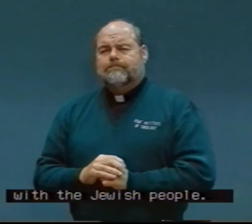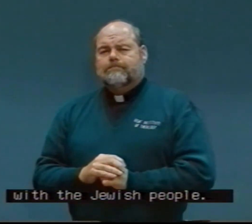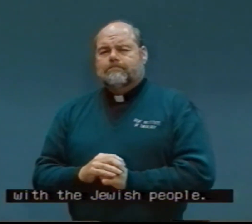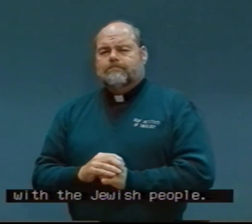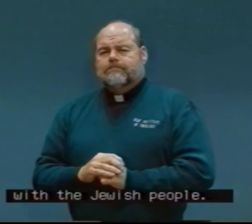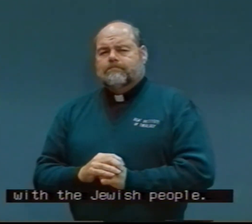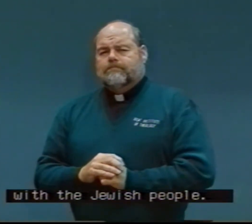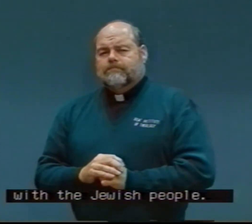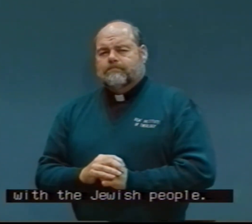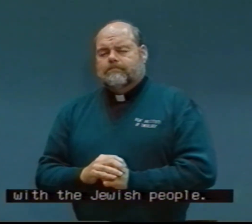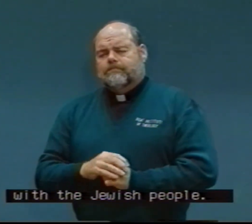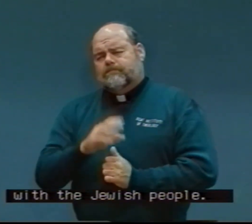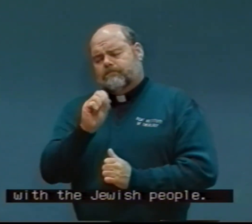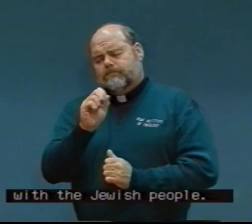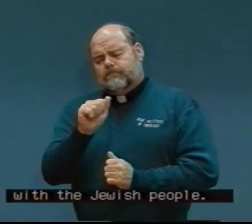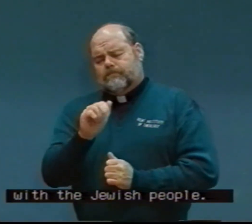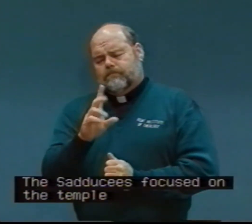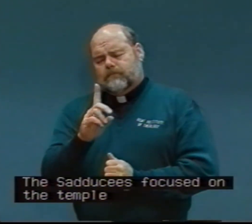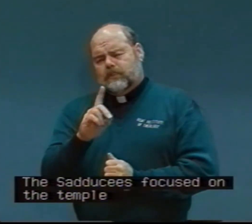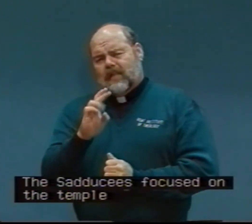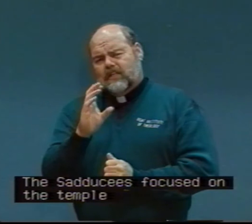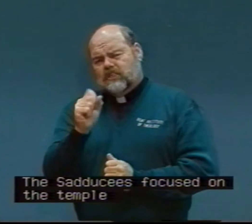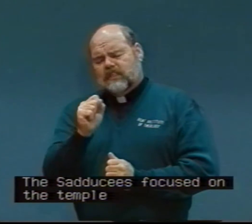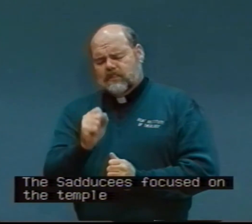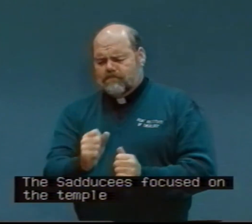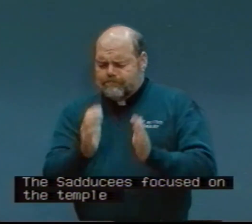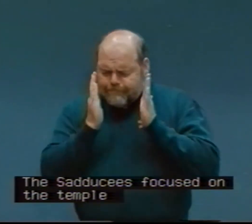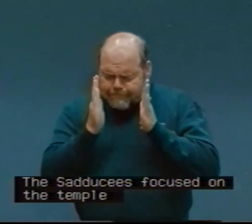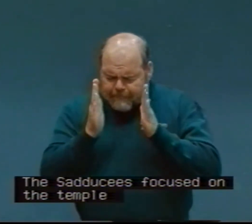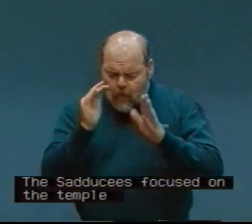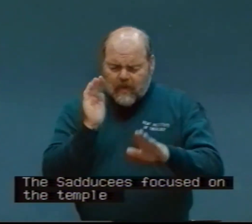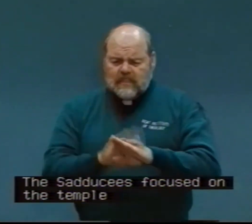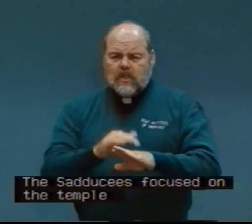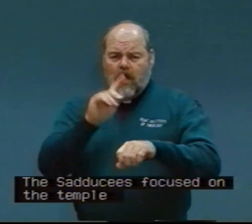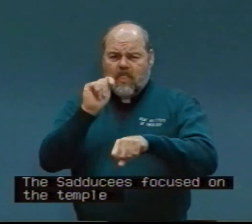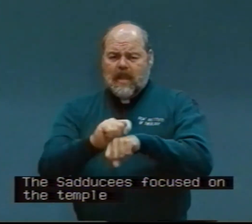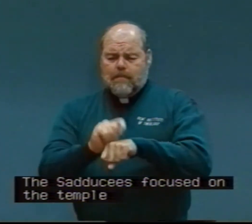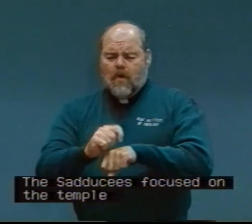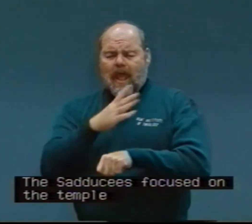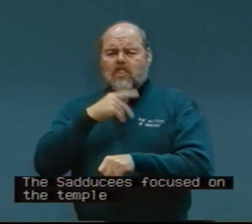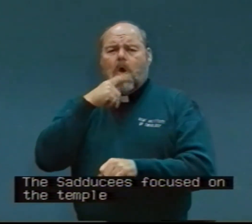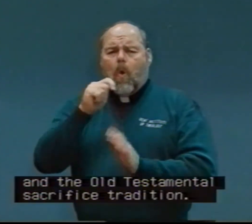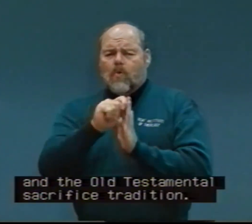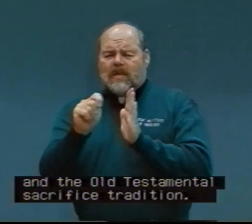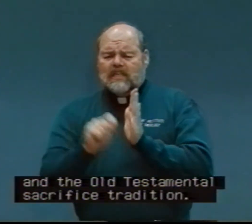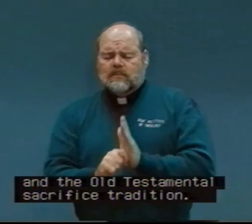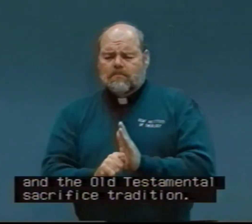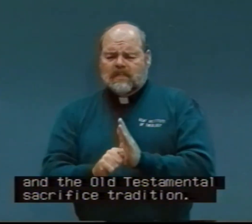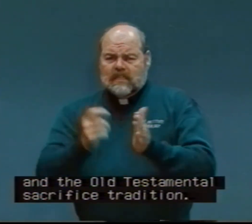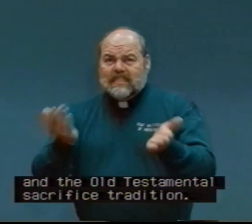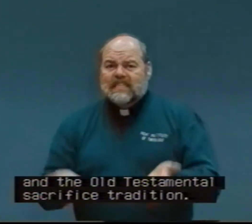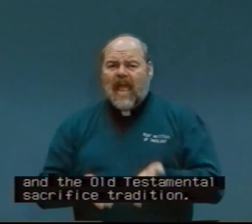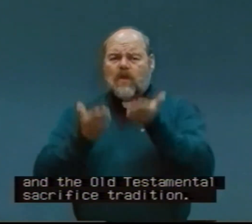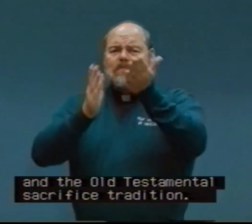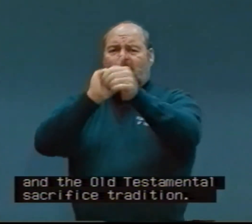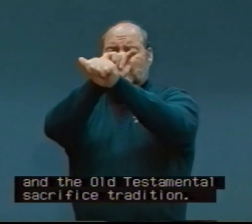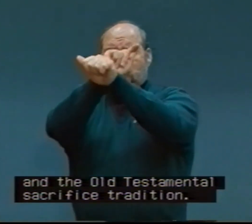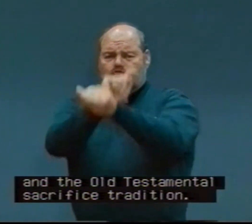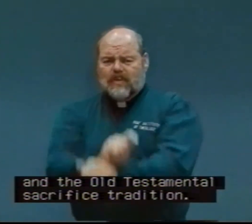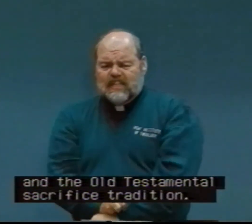with the Jewish people. The Sadducees focused on the temple and the Old Testament